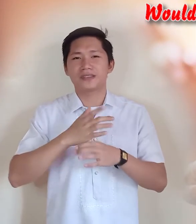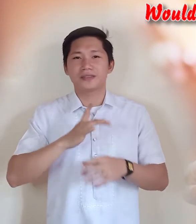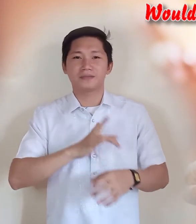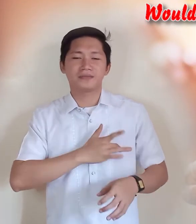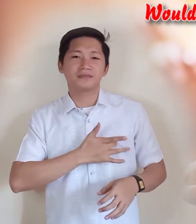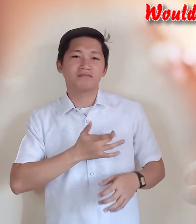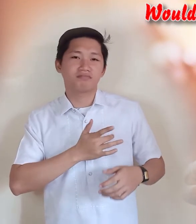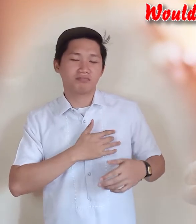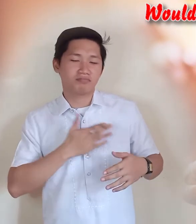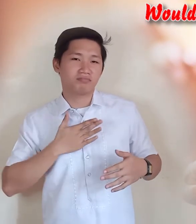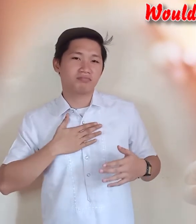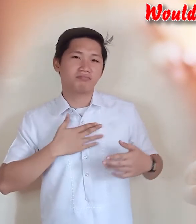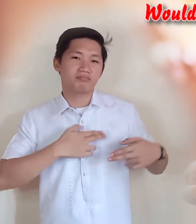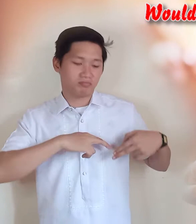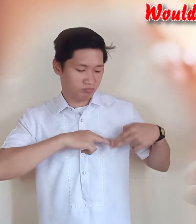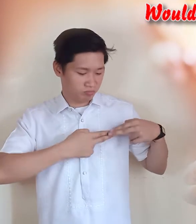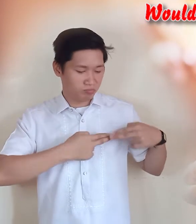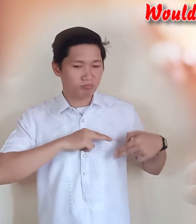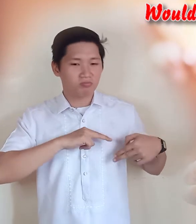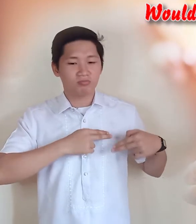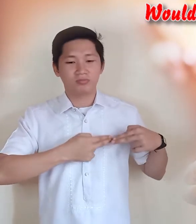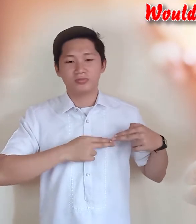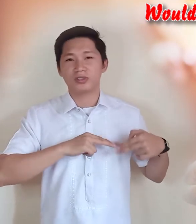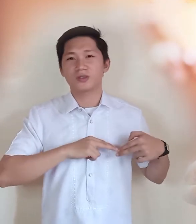to feel my hurt.